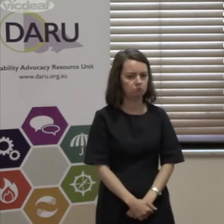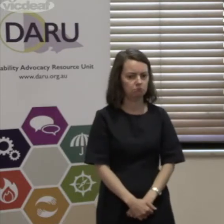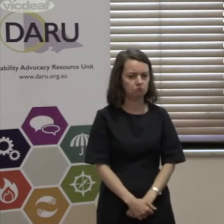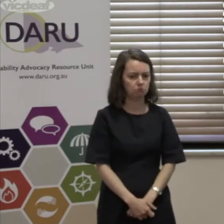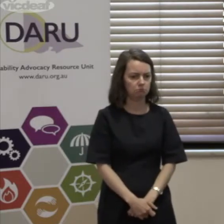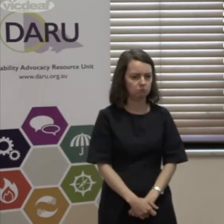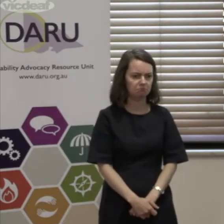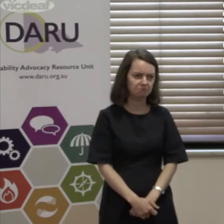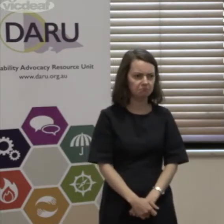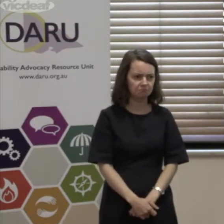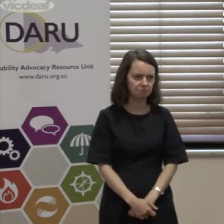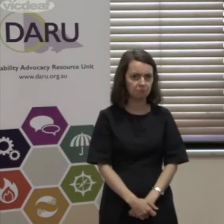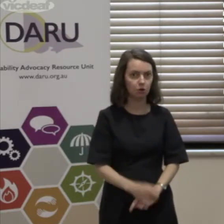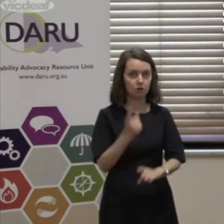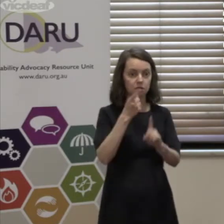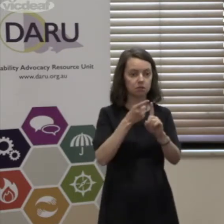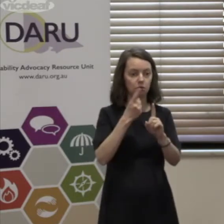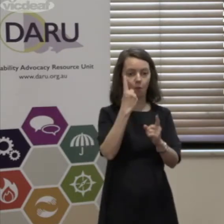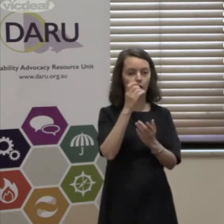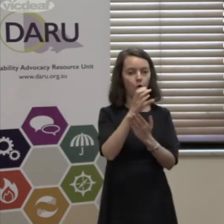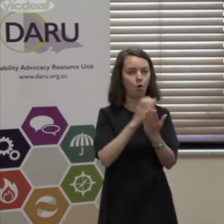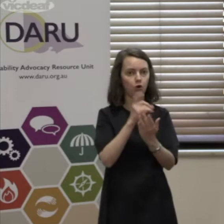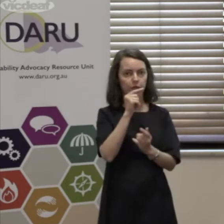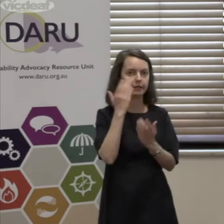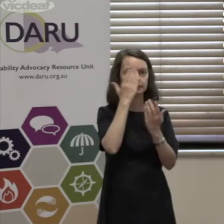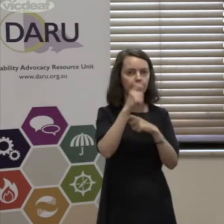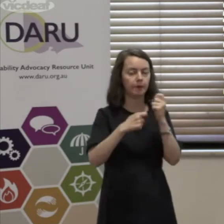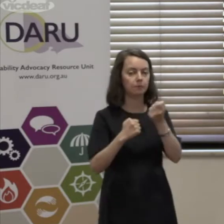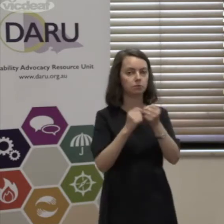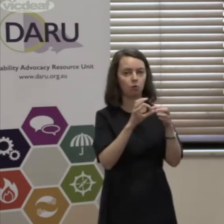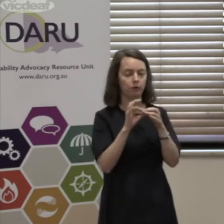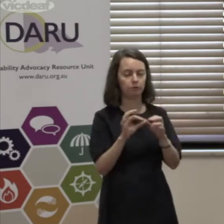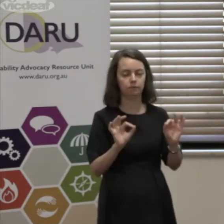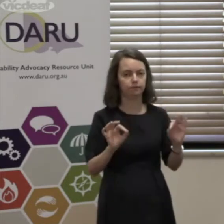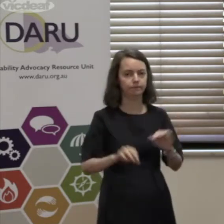And so it's not a particular course on its own at this point in time.